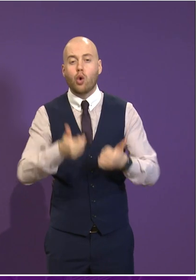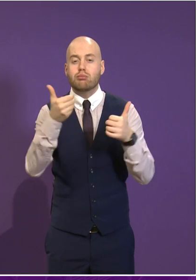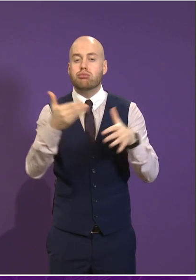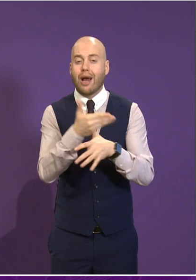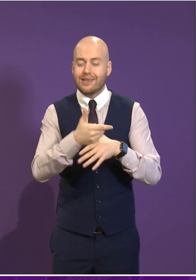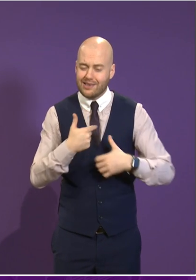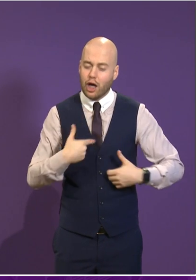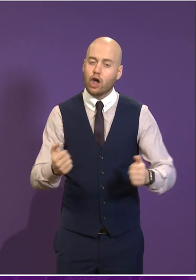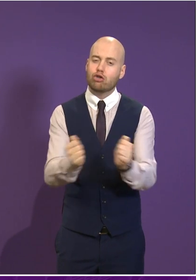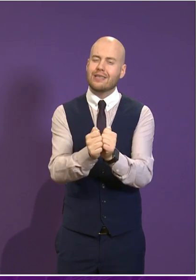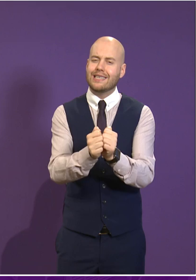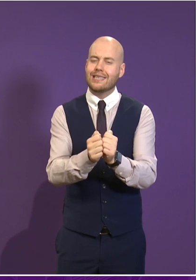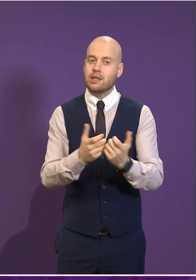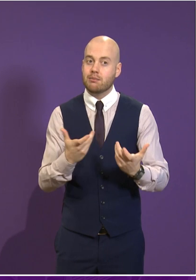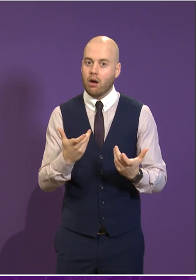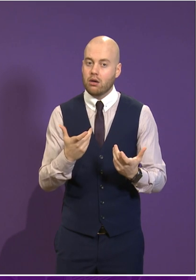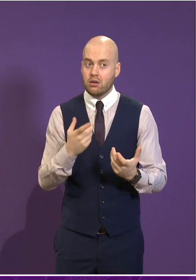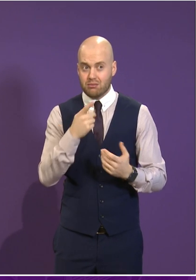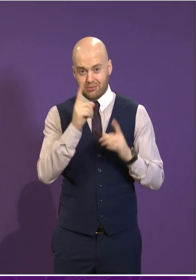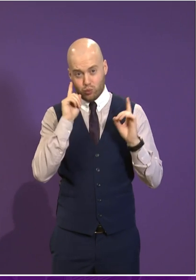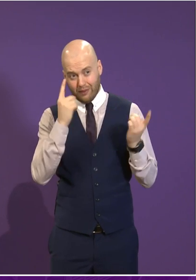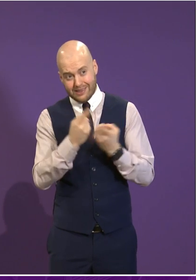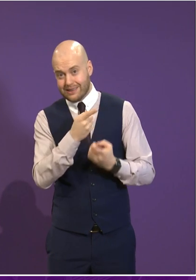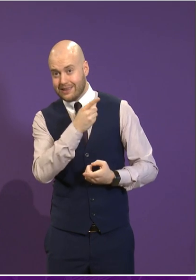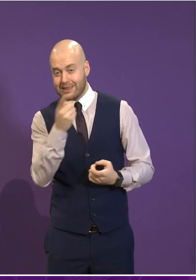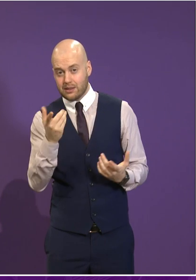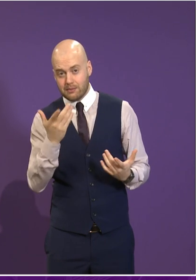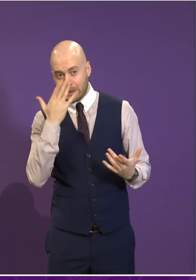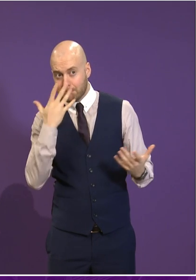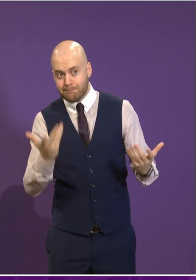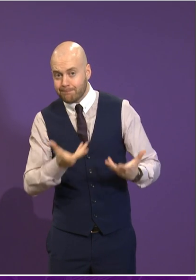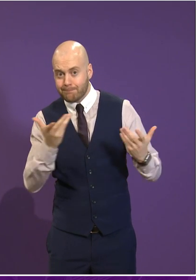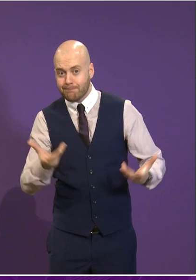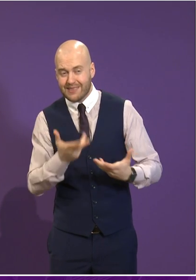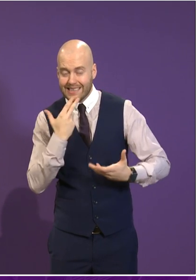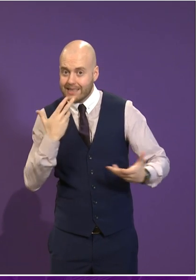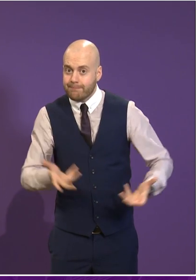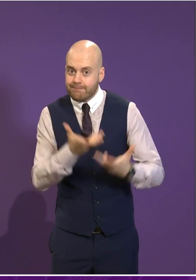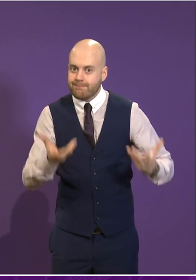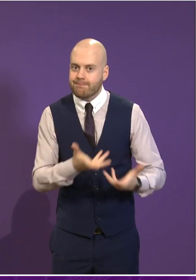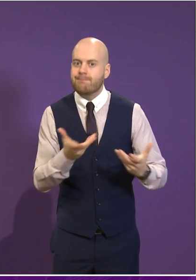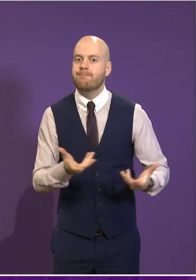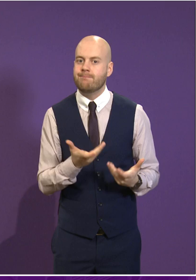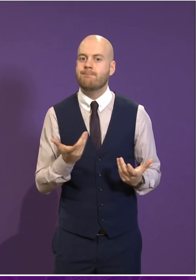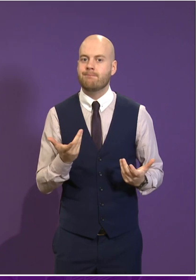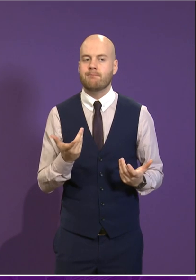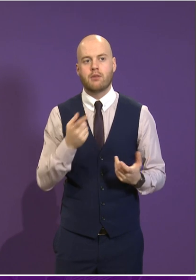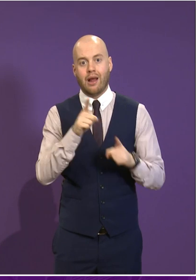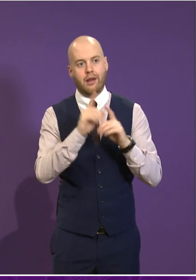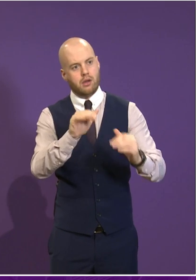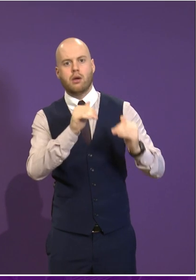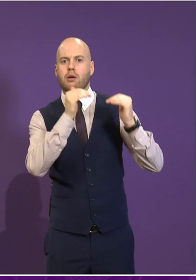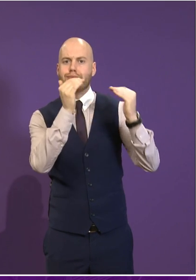a stick there if institutions, and particularly faculties, I mean, again, I think the issue seems to be at the top level, the principal,